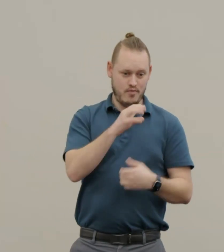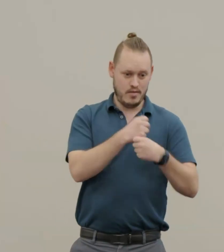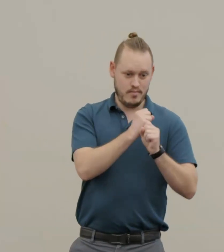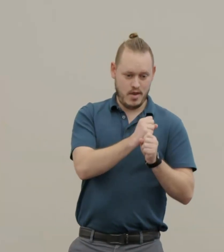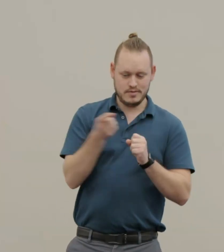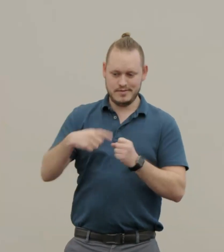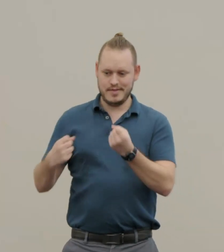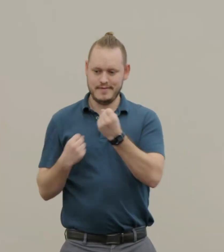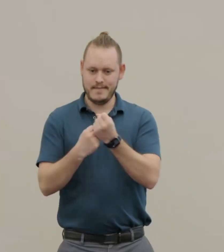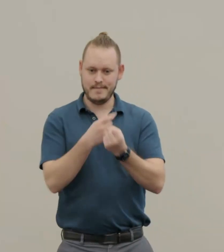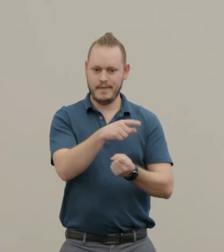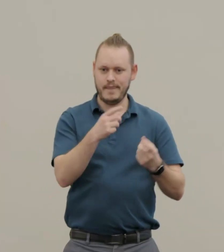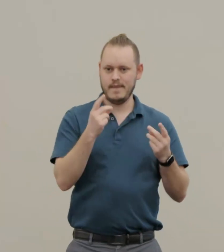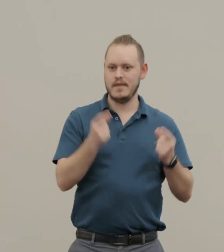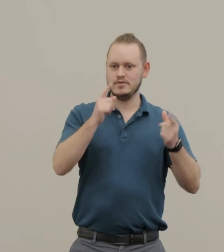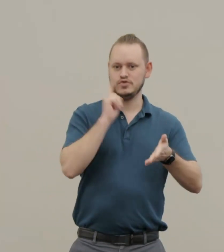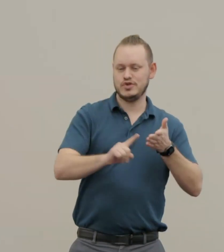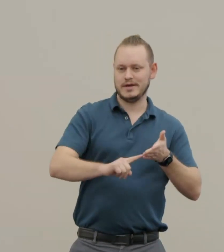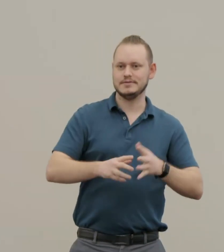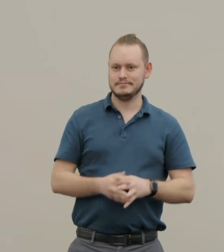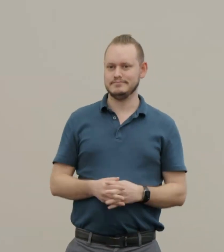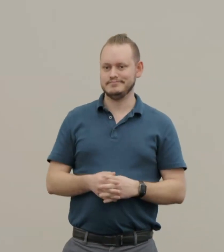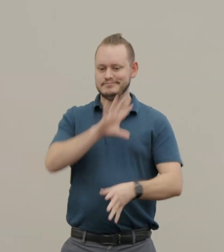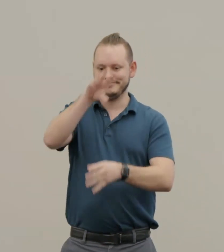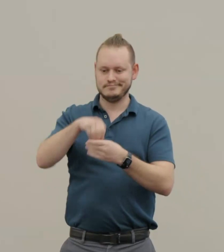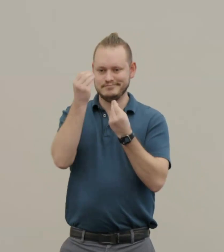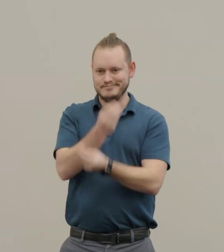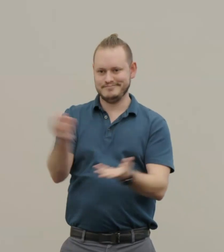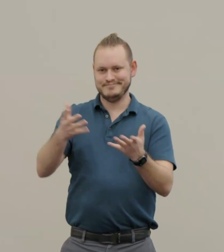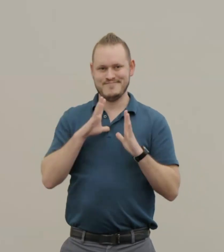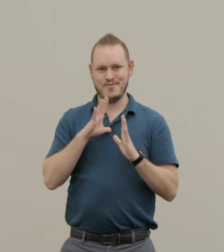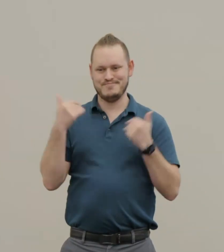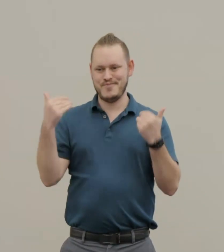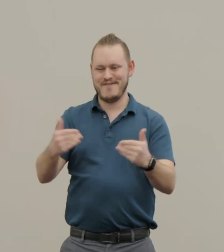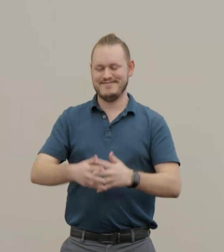does automated checks. That's all you're going to hear of it. Cool. Moving on.